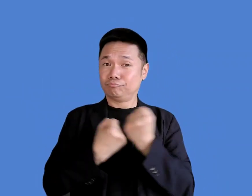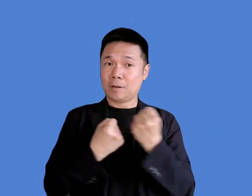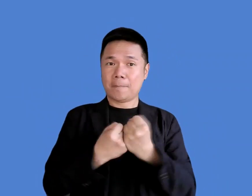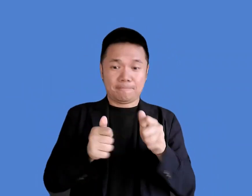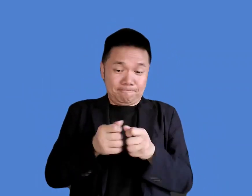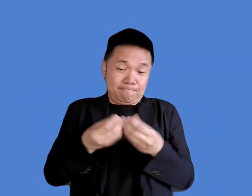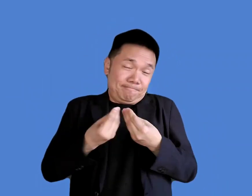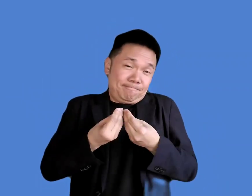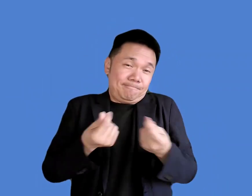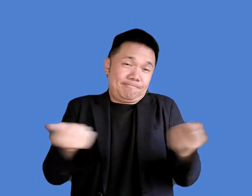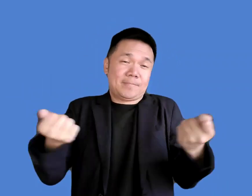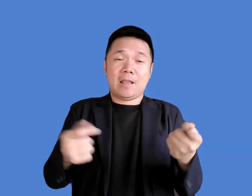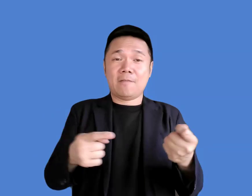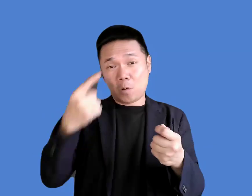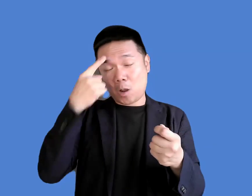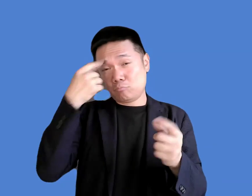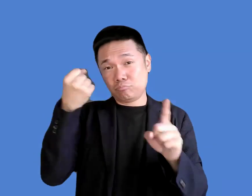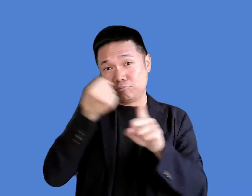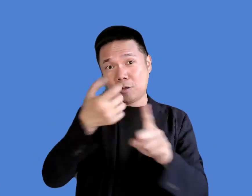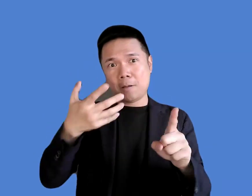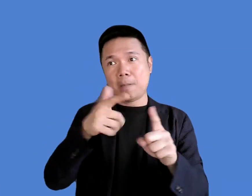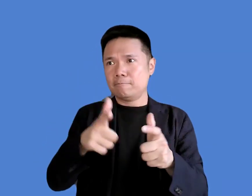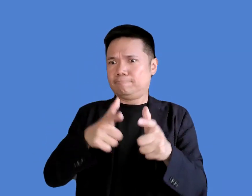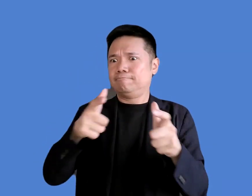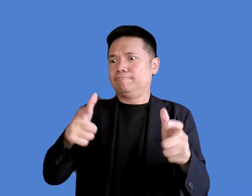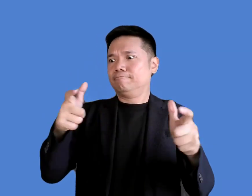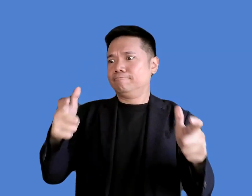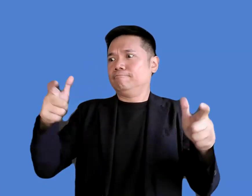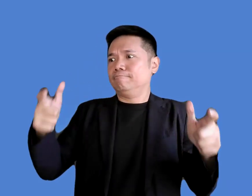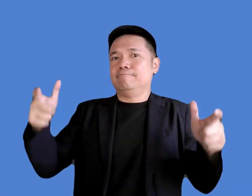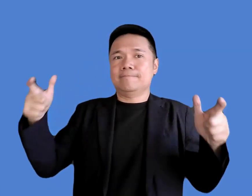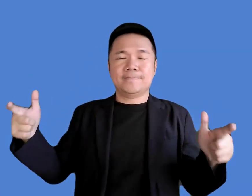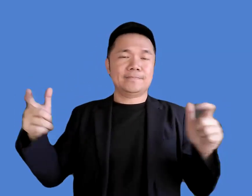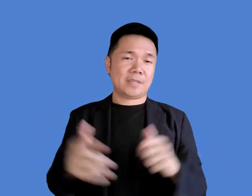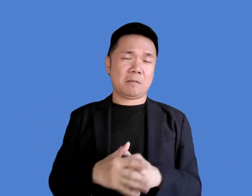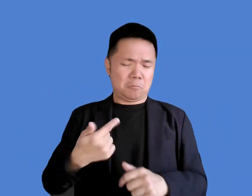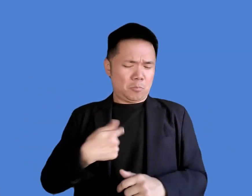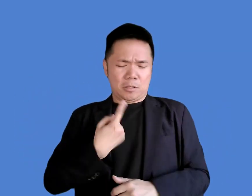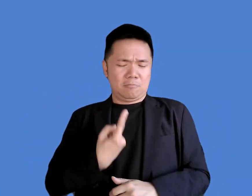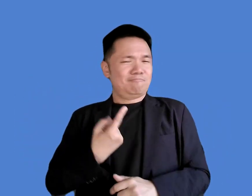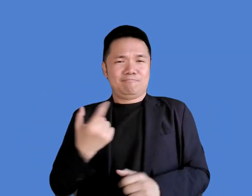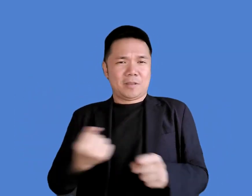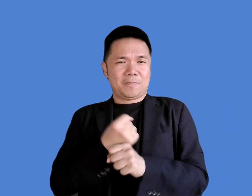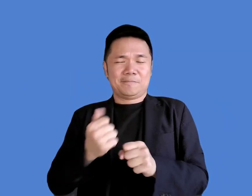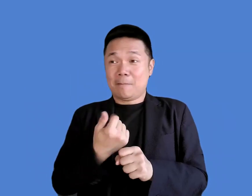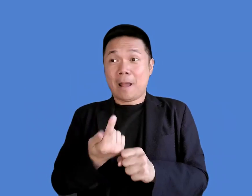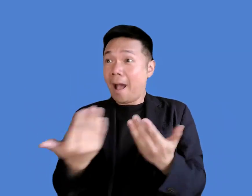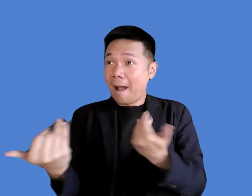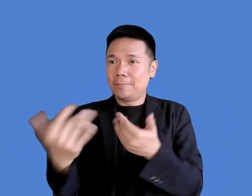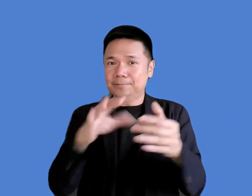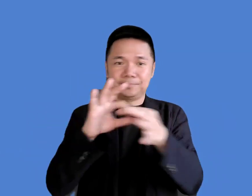make this bigger and impactful on a much larger scale than we can do on our own. So send us an email